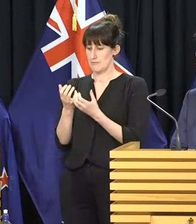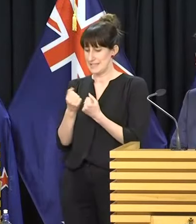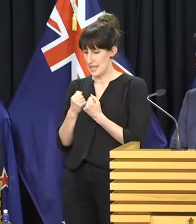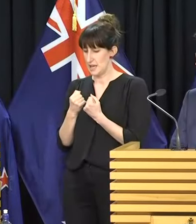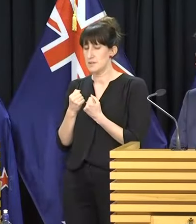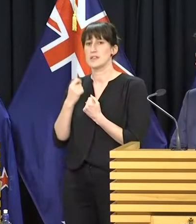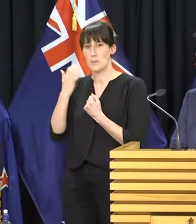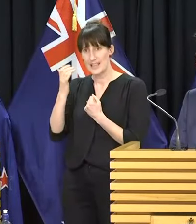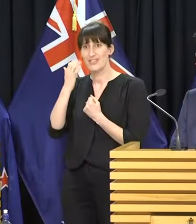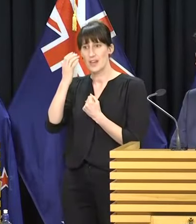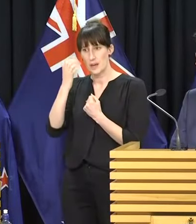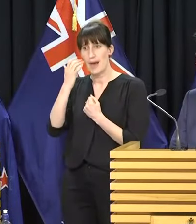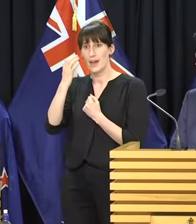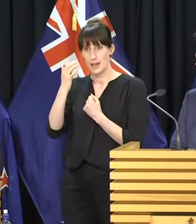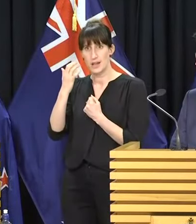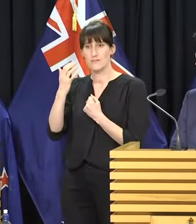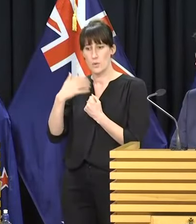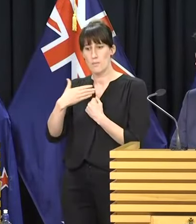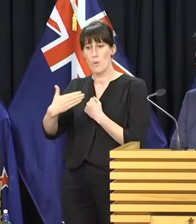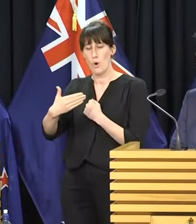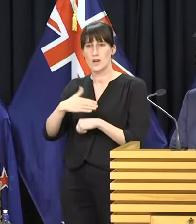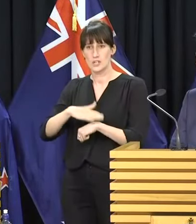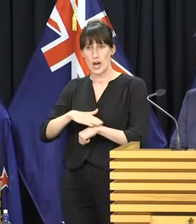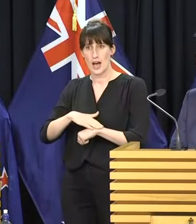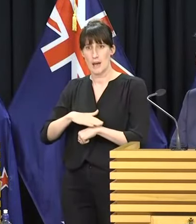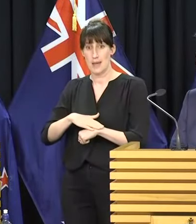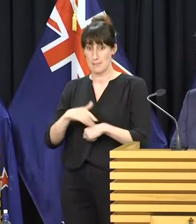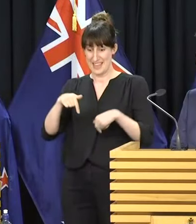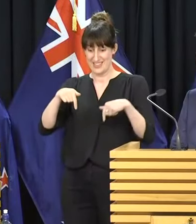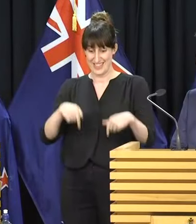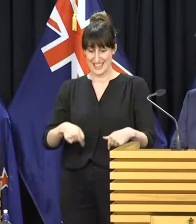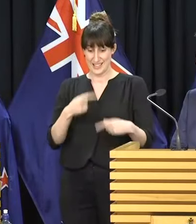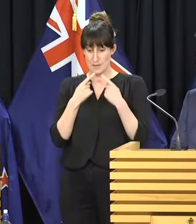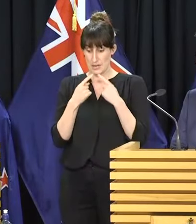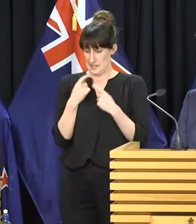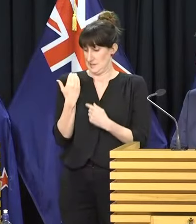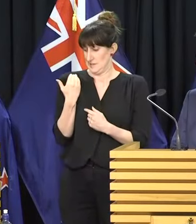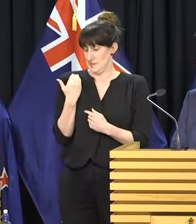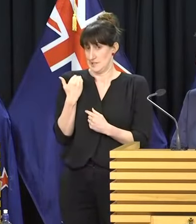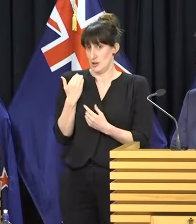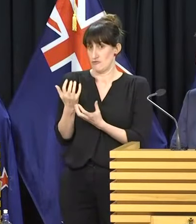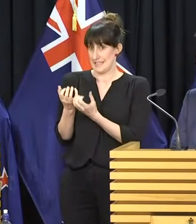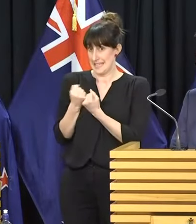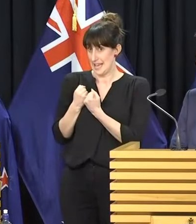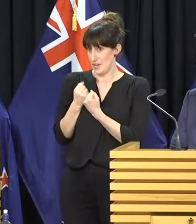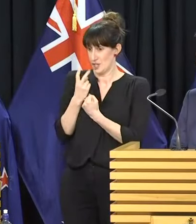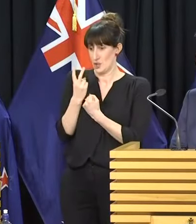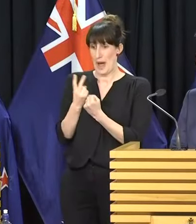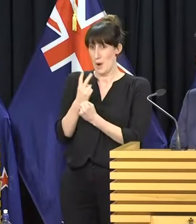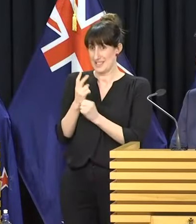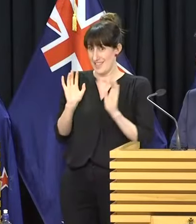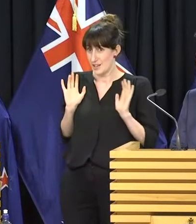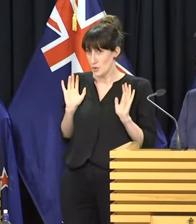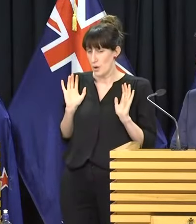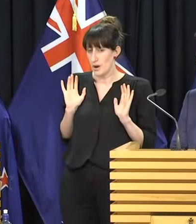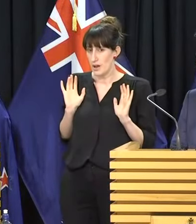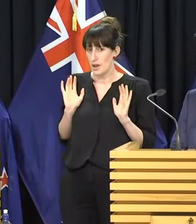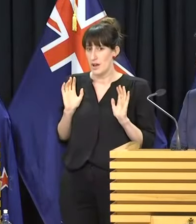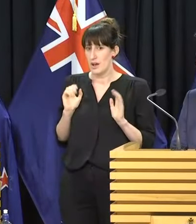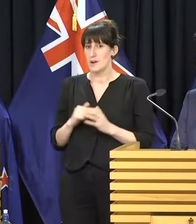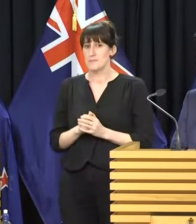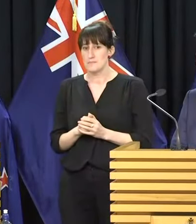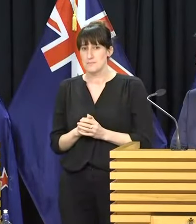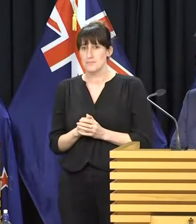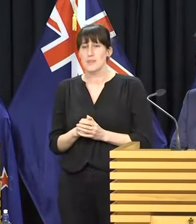I've had this for about an hour and a half, just under 2 hours at this point. Whereas previously, you recall, it came in just after the 1